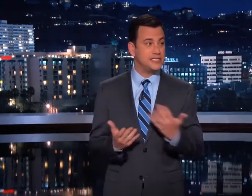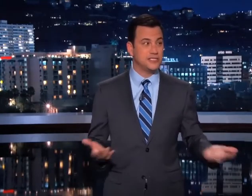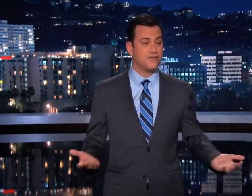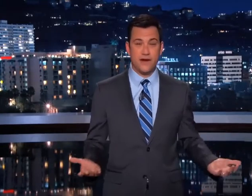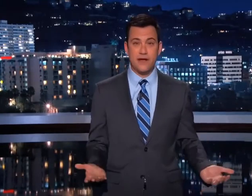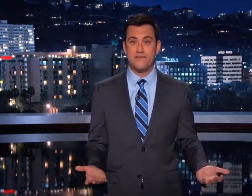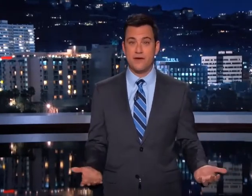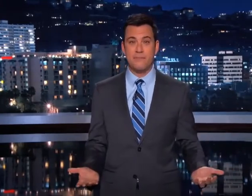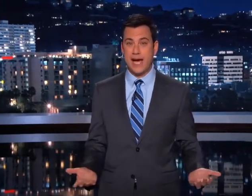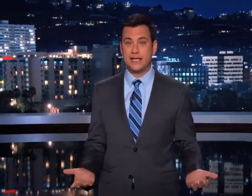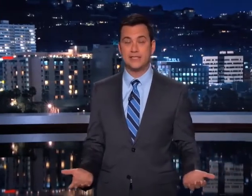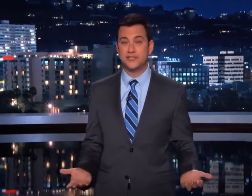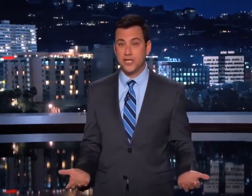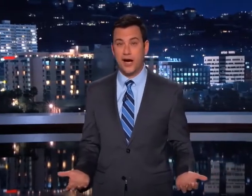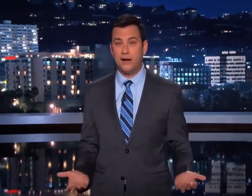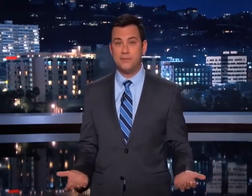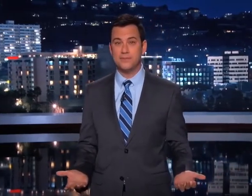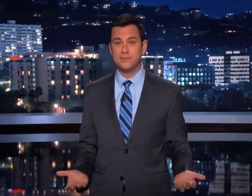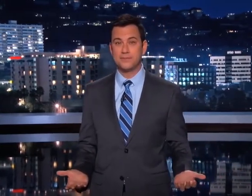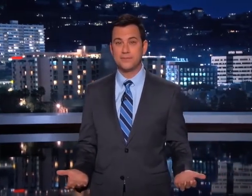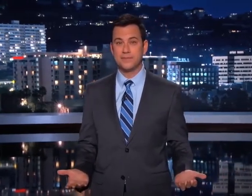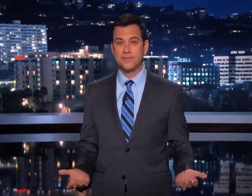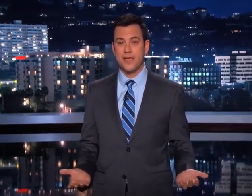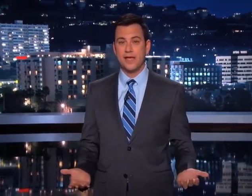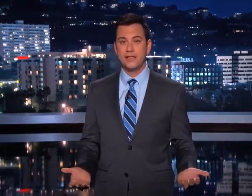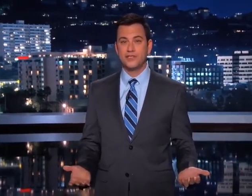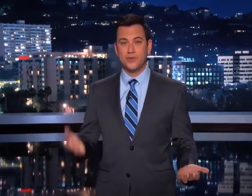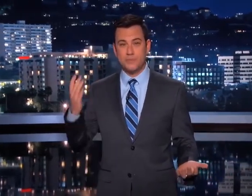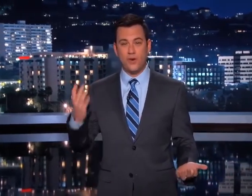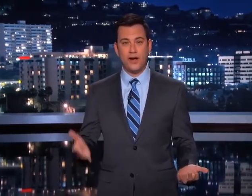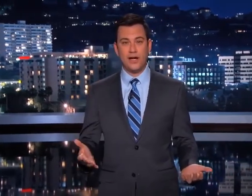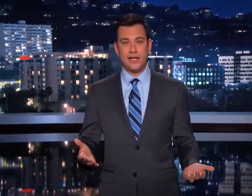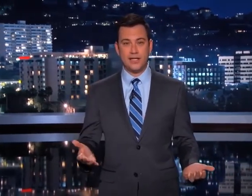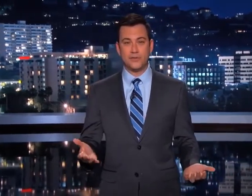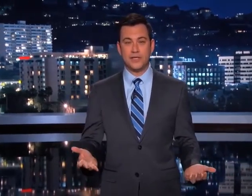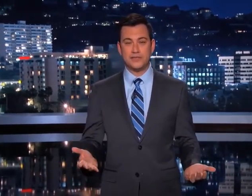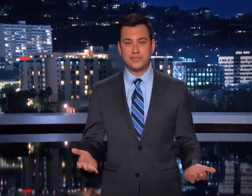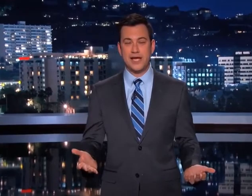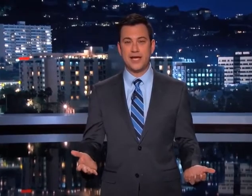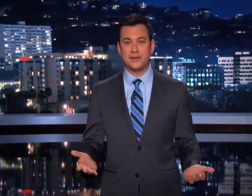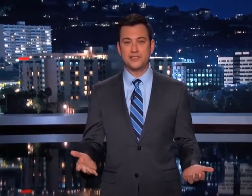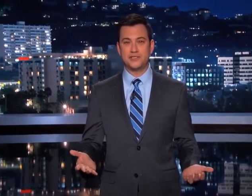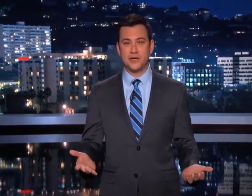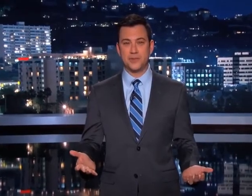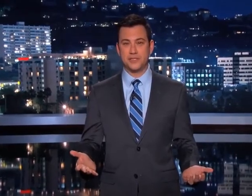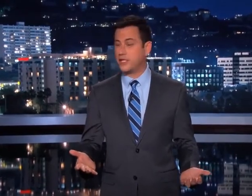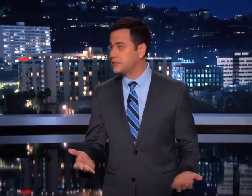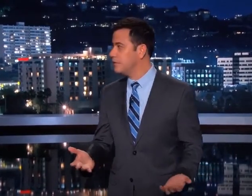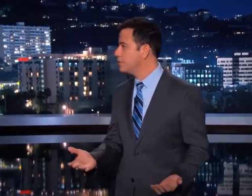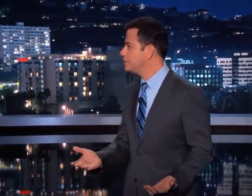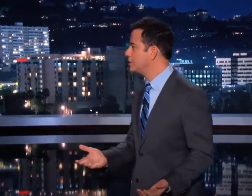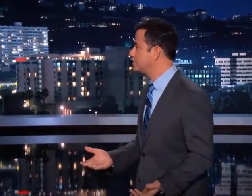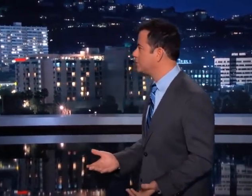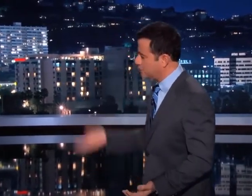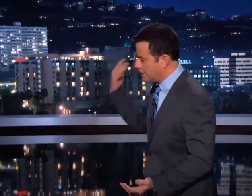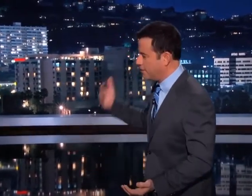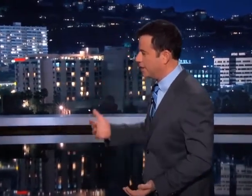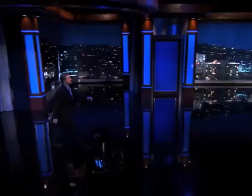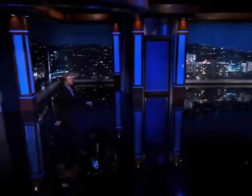he just very, very bad at his job? So we brought in a real sign language interpreter. Justin, where's Justin? Justin, come on in here.